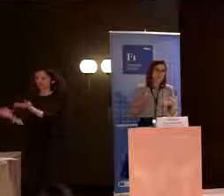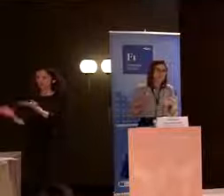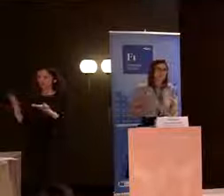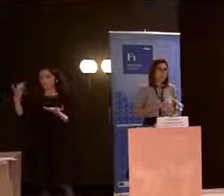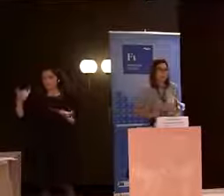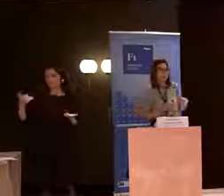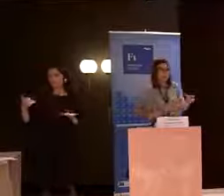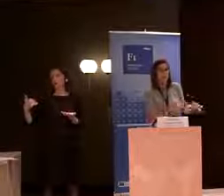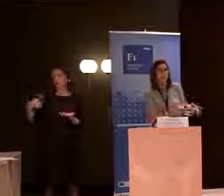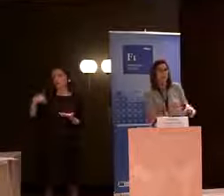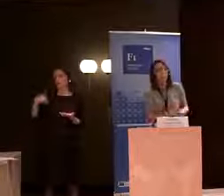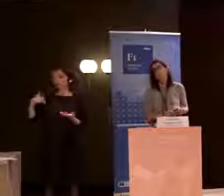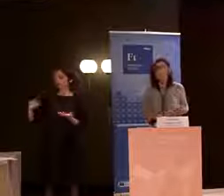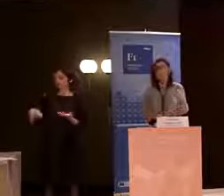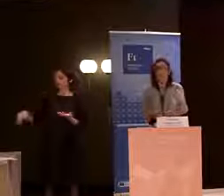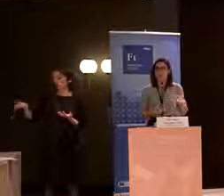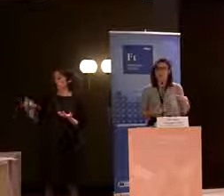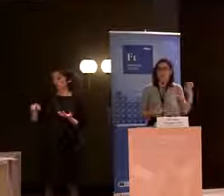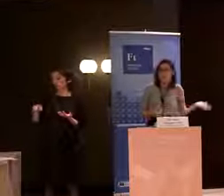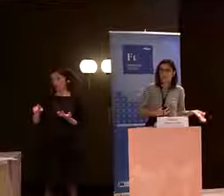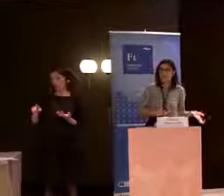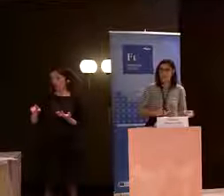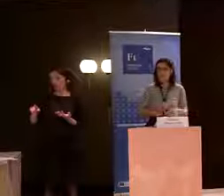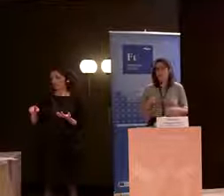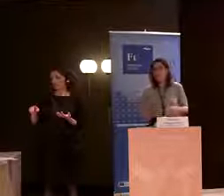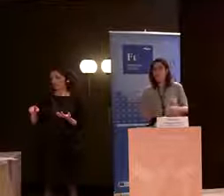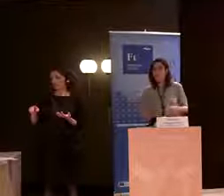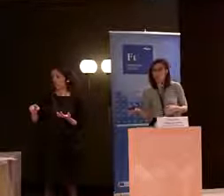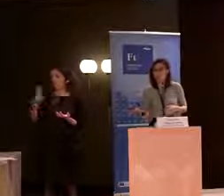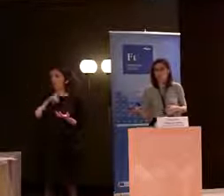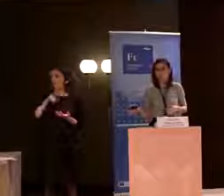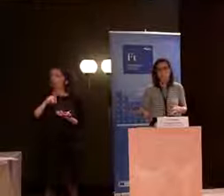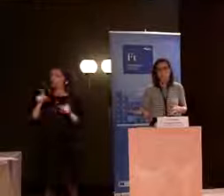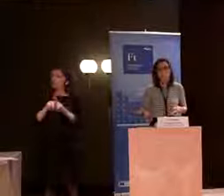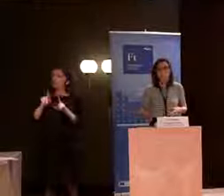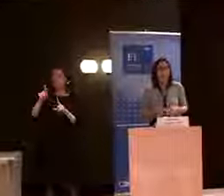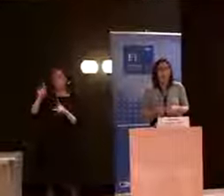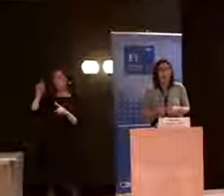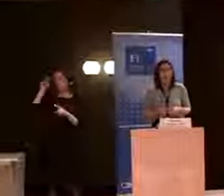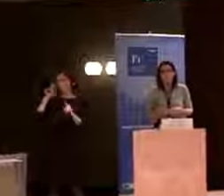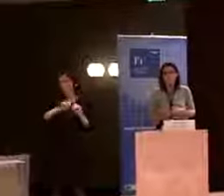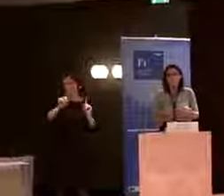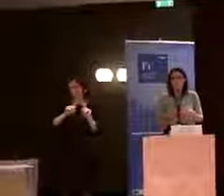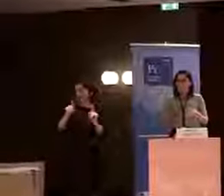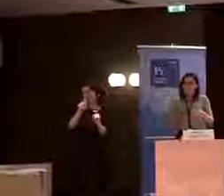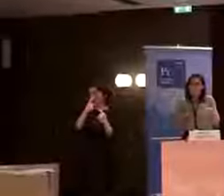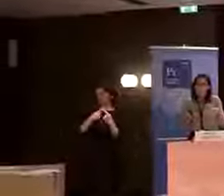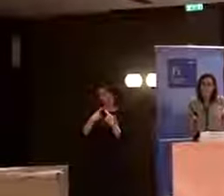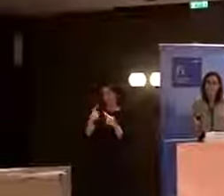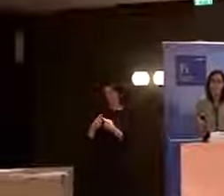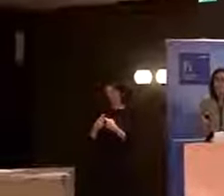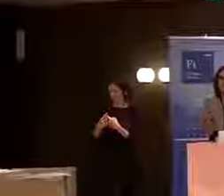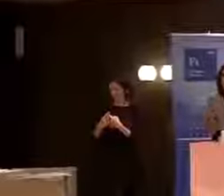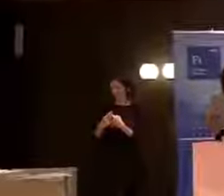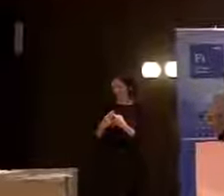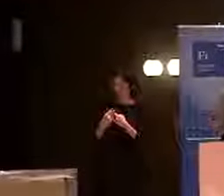is vital to plan your curriculum, whether it's with the classroom teachers or subject teachers. It is